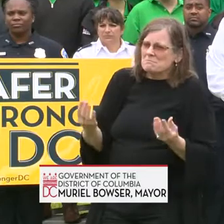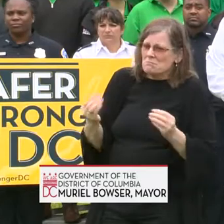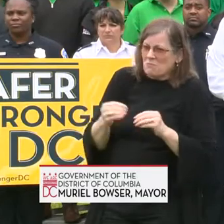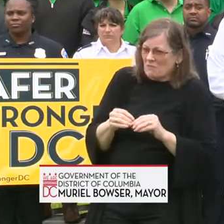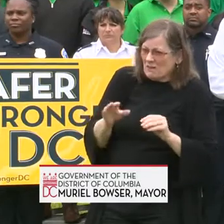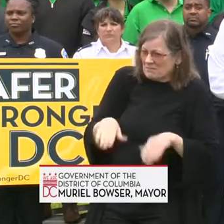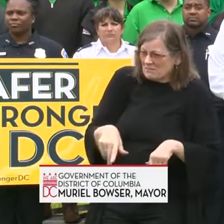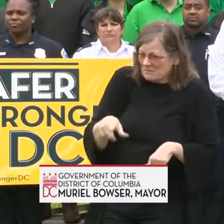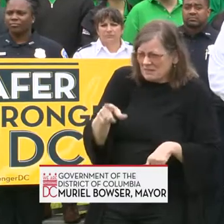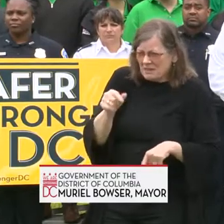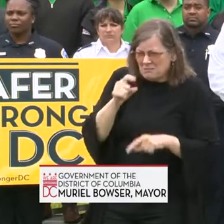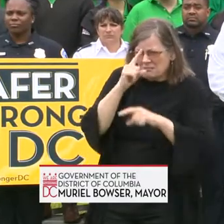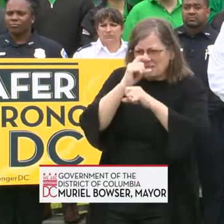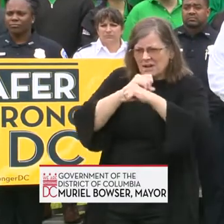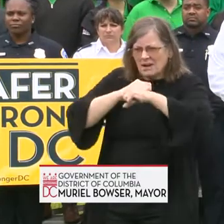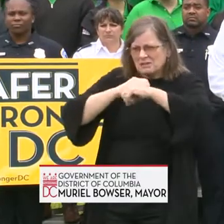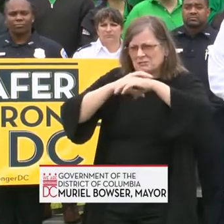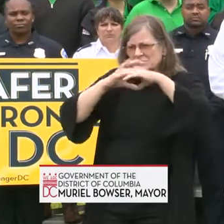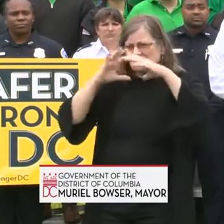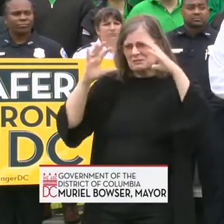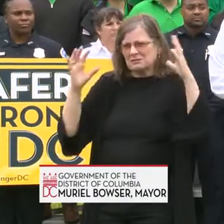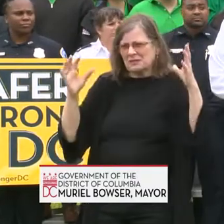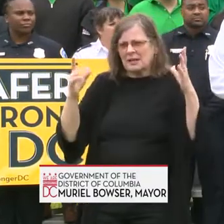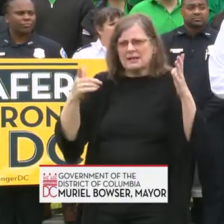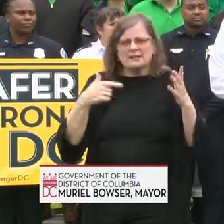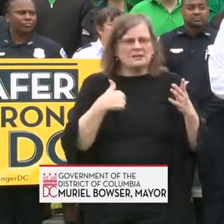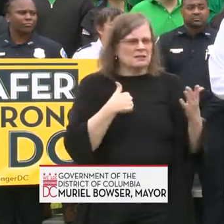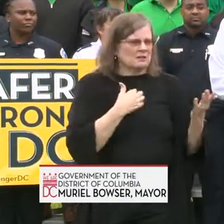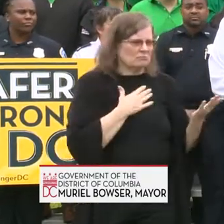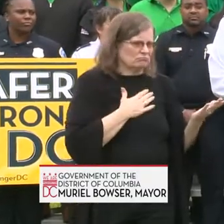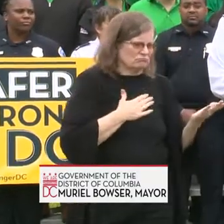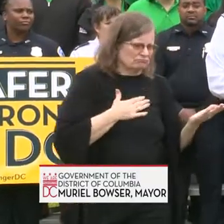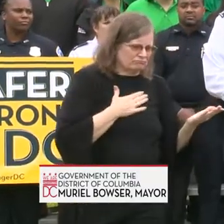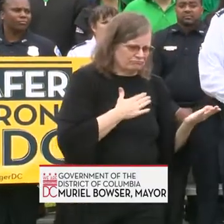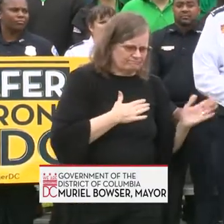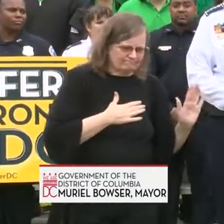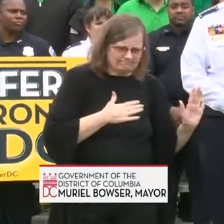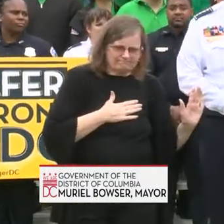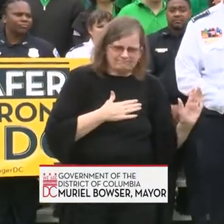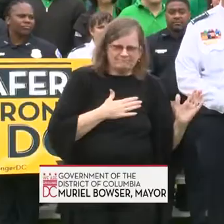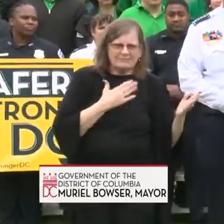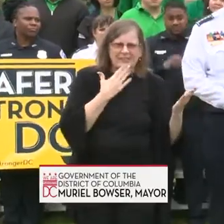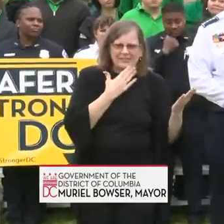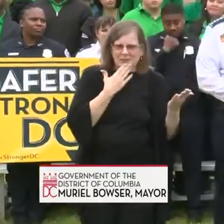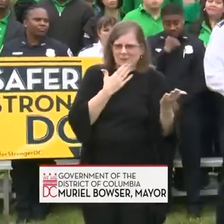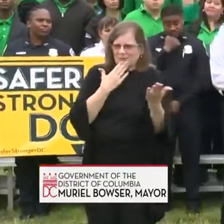Yes. You bet. Thank you, everybody.